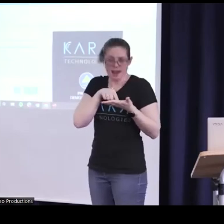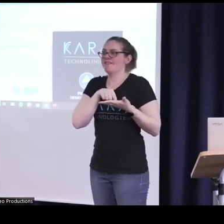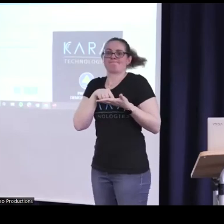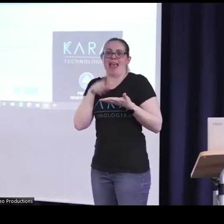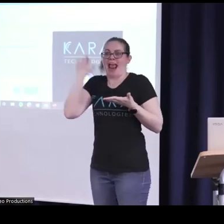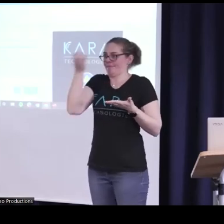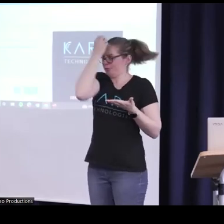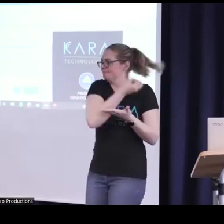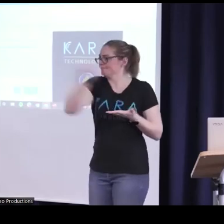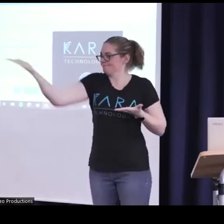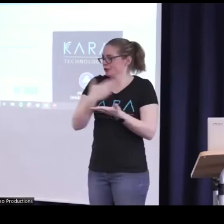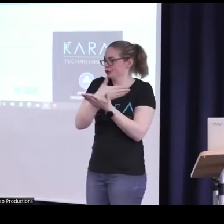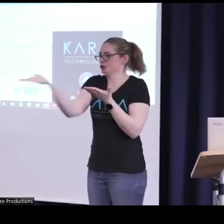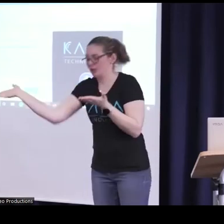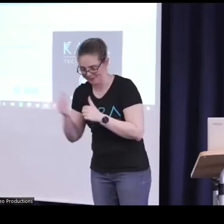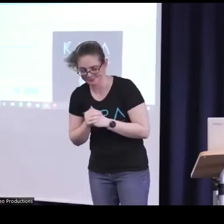for,